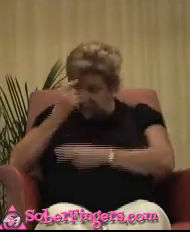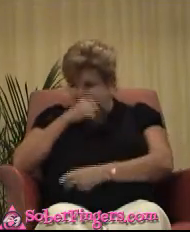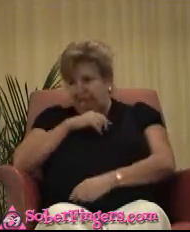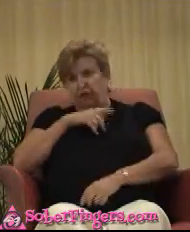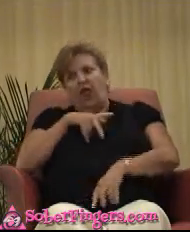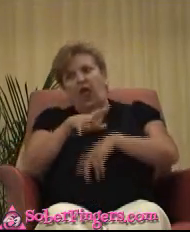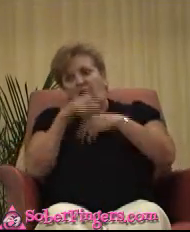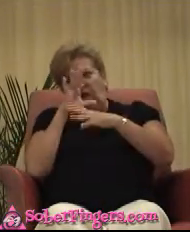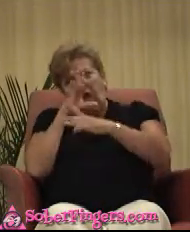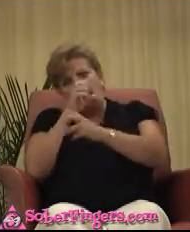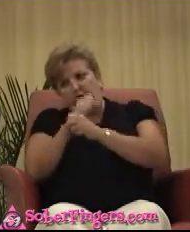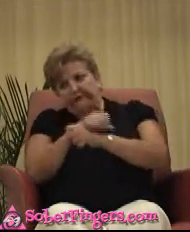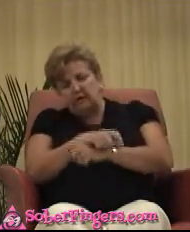She gives me this look.